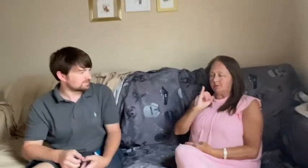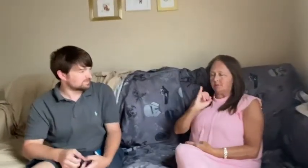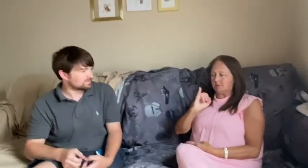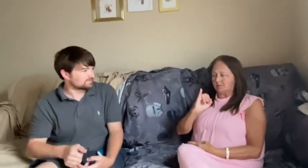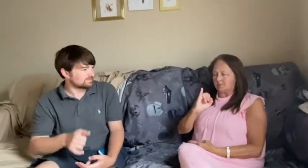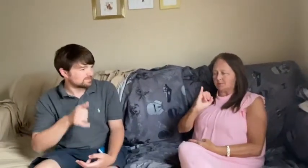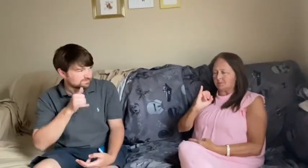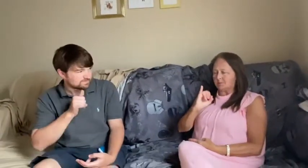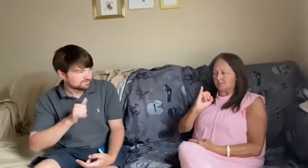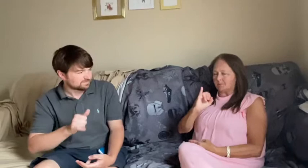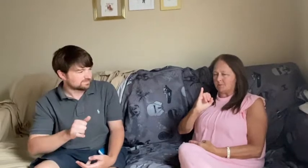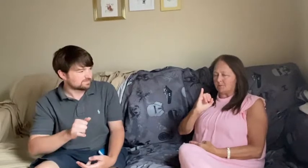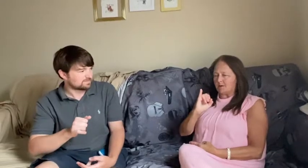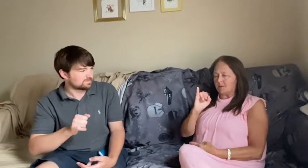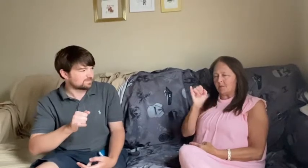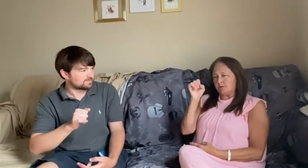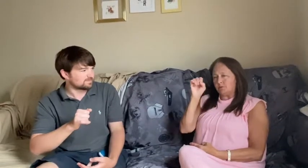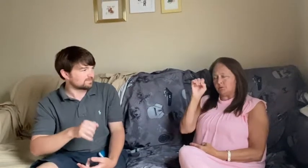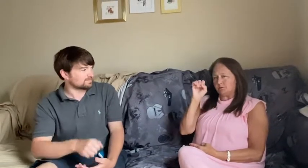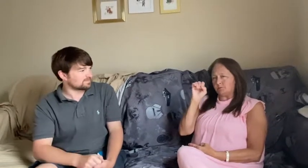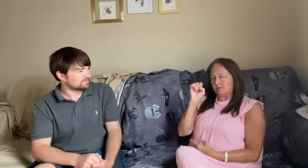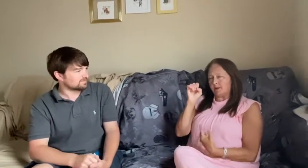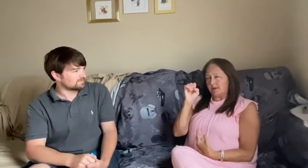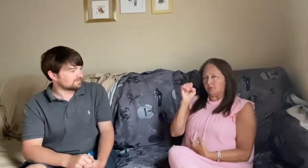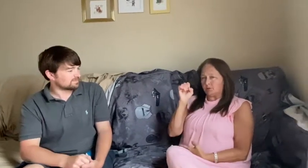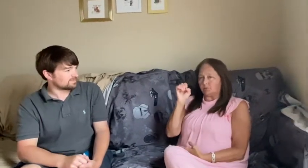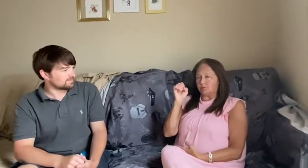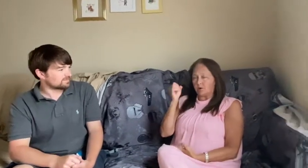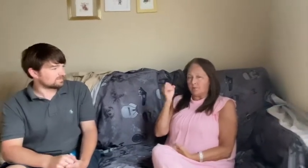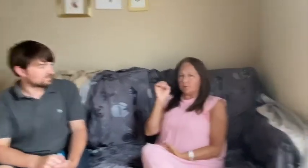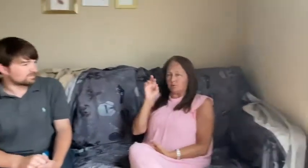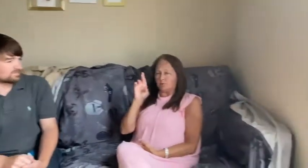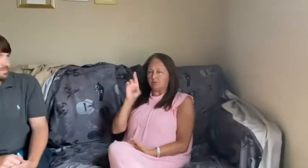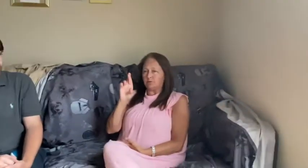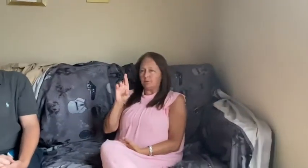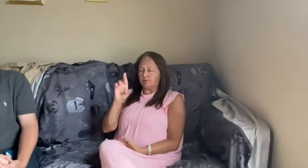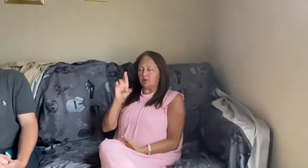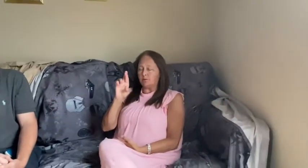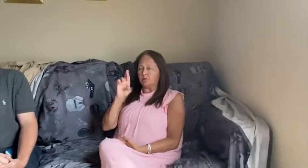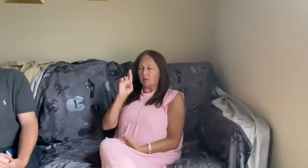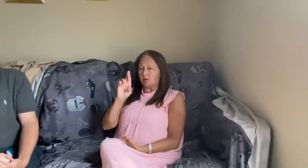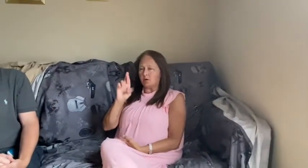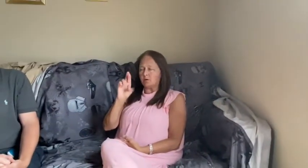is, and then my name is Robin, of course, if you've been told.